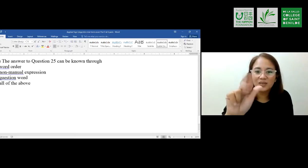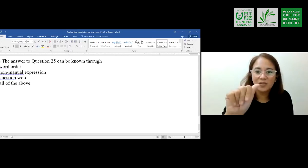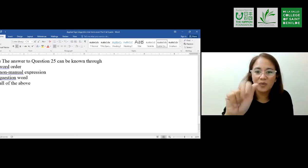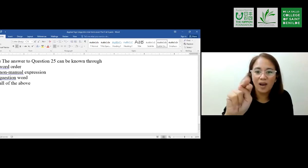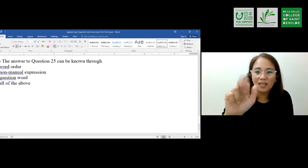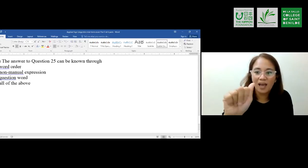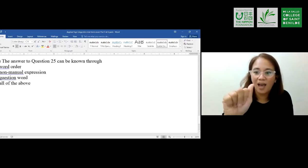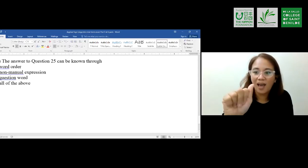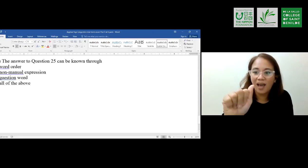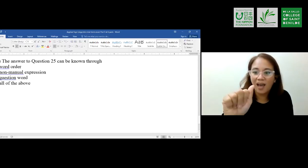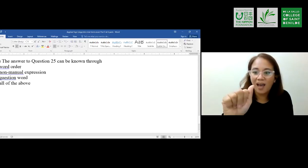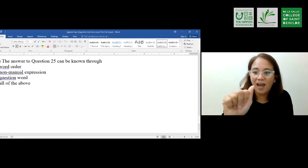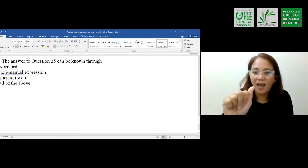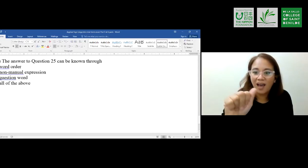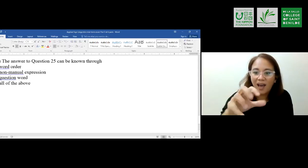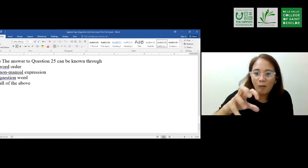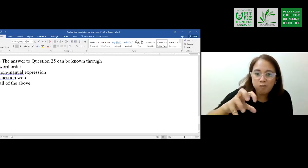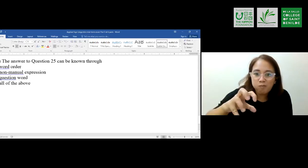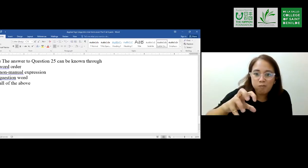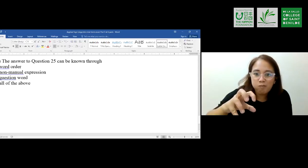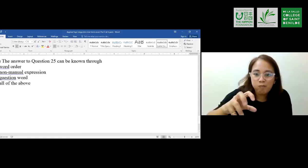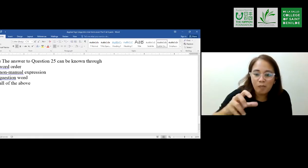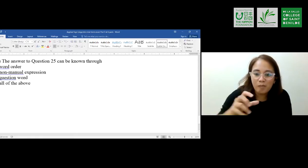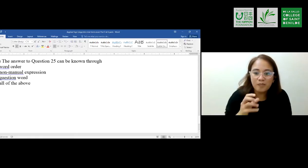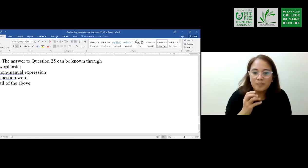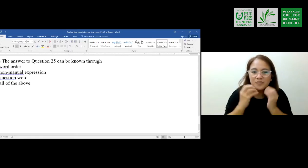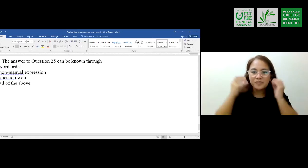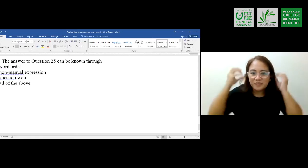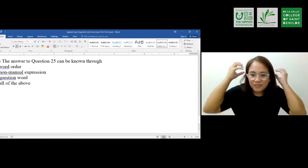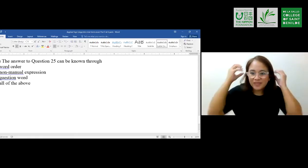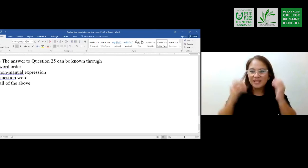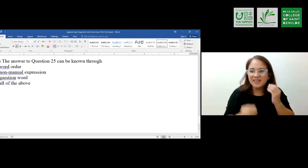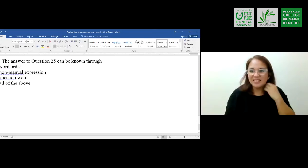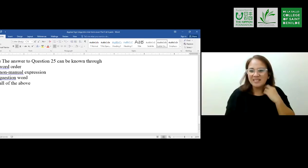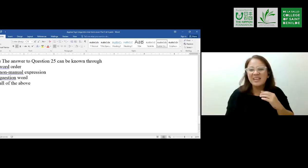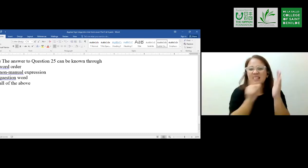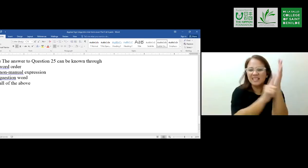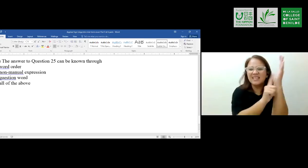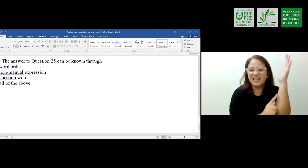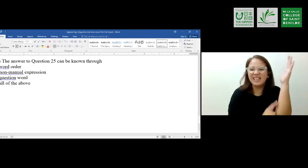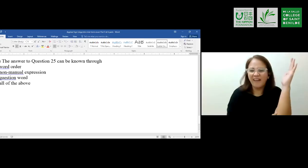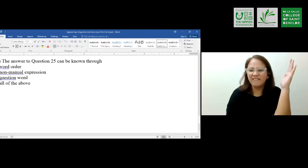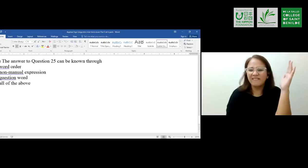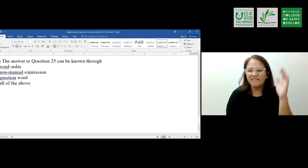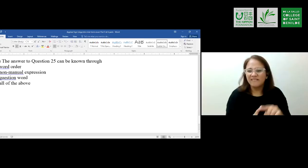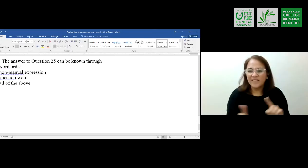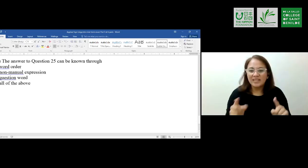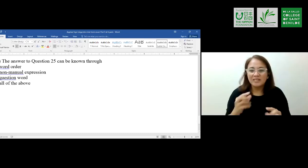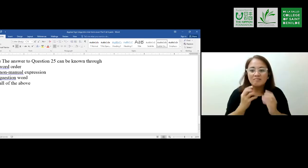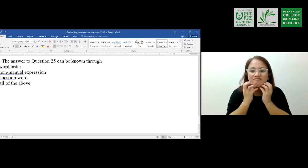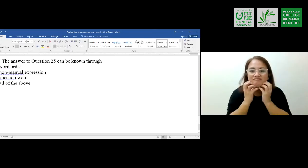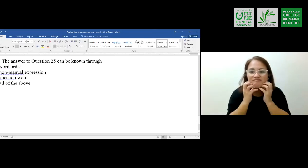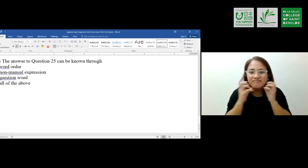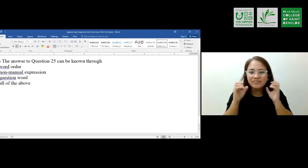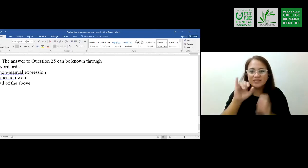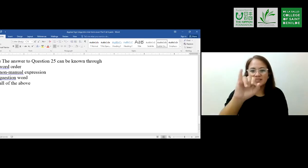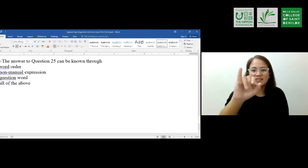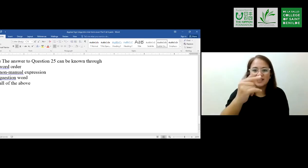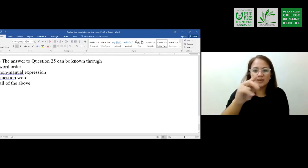Hmm. Well, we have a sign for lizard. Lizard, okay. So anyway, in Providence Island, they have a sign